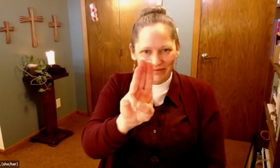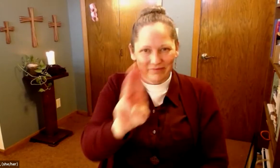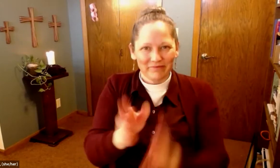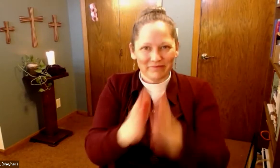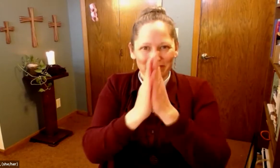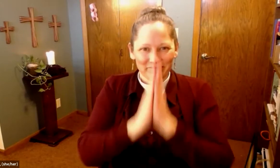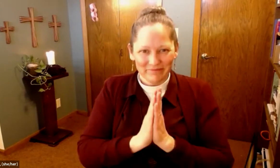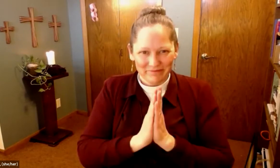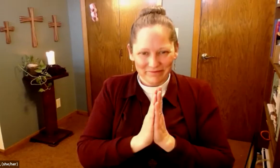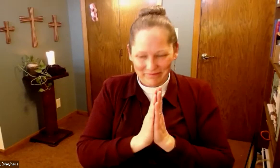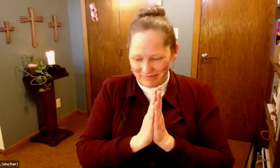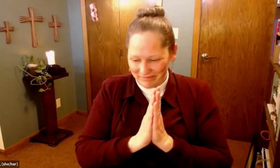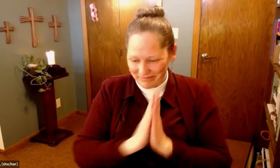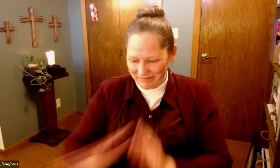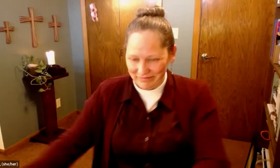Amen.